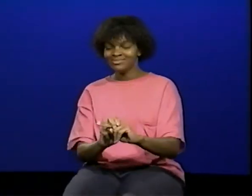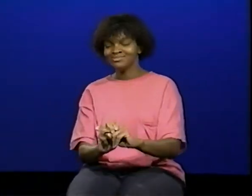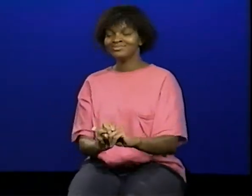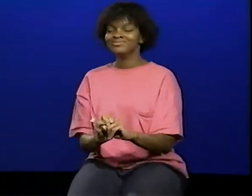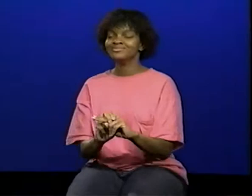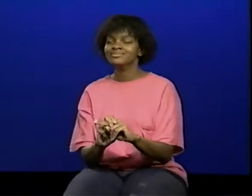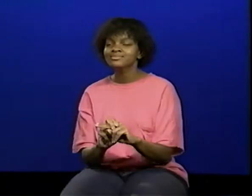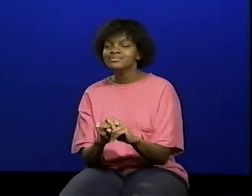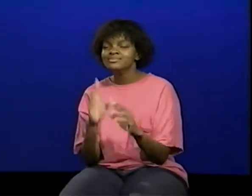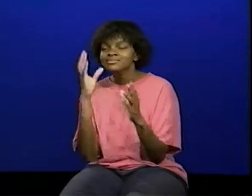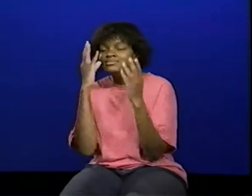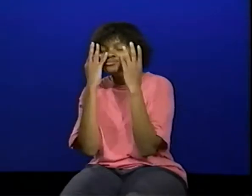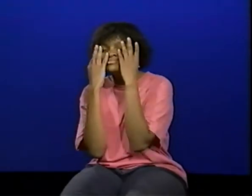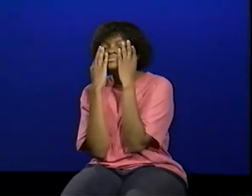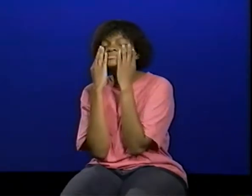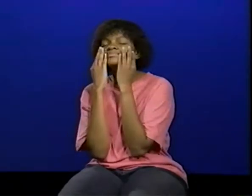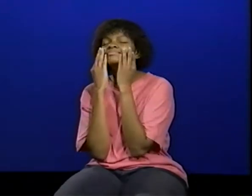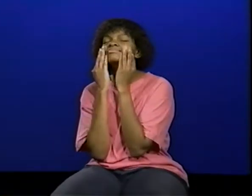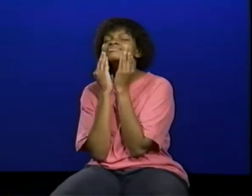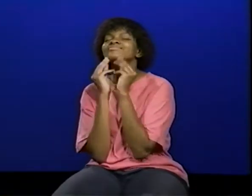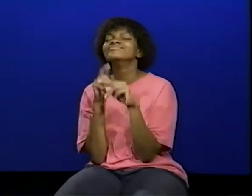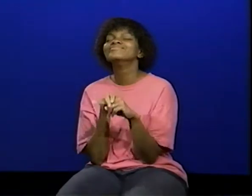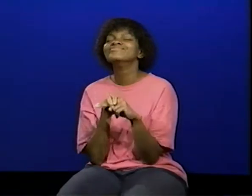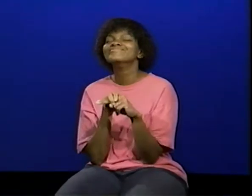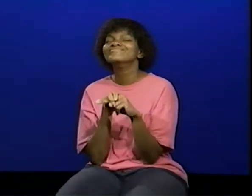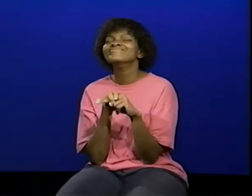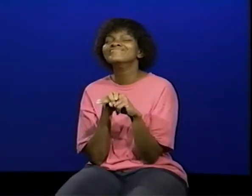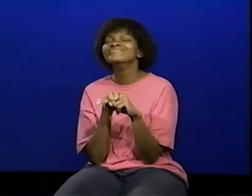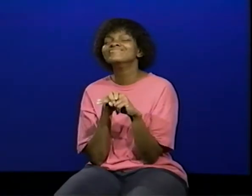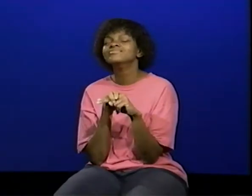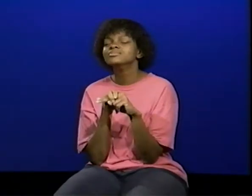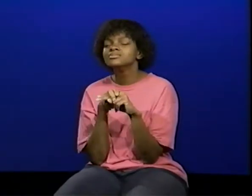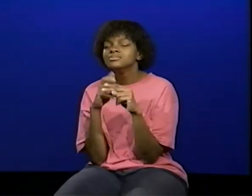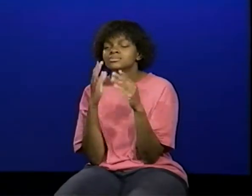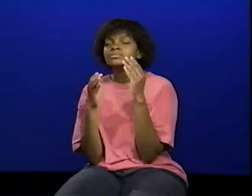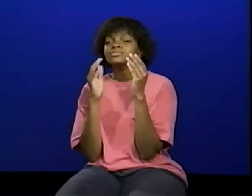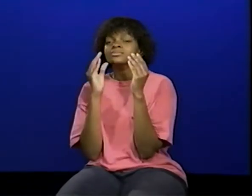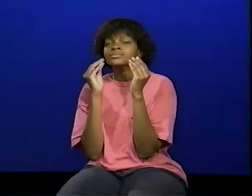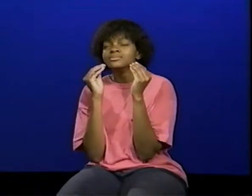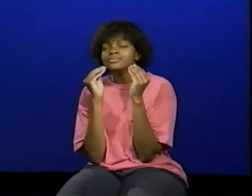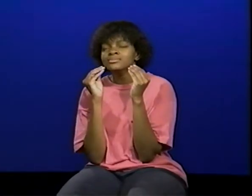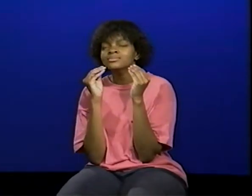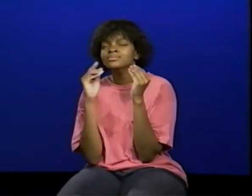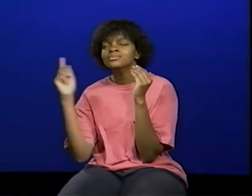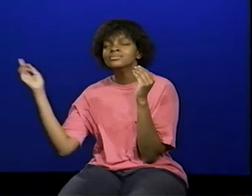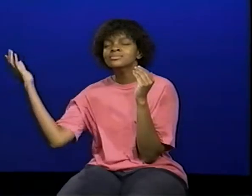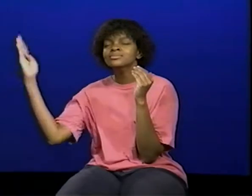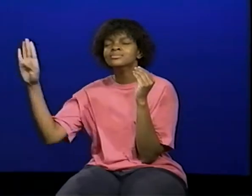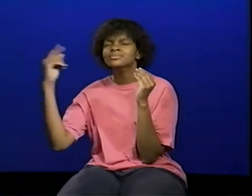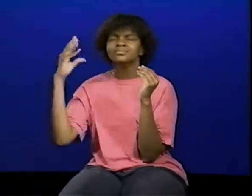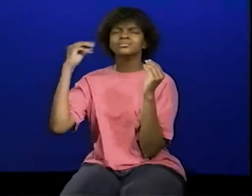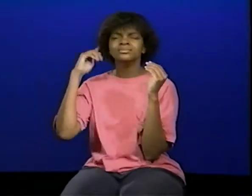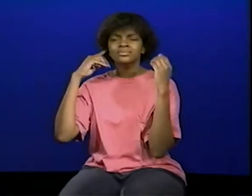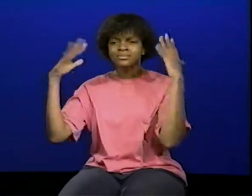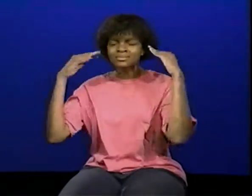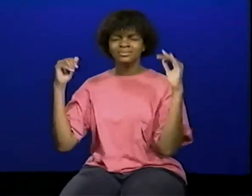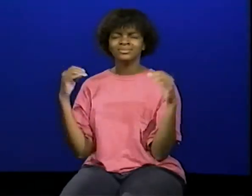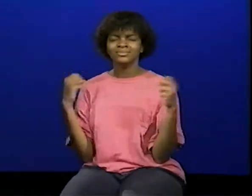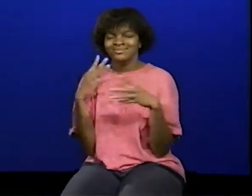I went in the bathroom and closed the door on the stall and settled in for a nice nap. Well, while I was sleeping, somebody